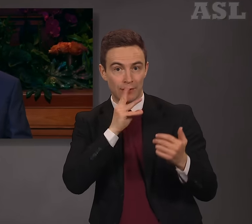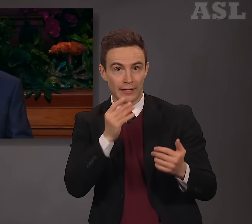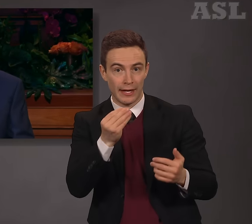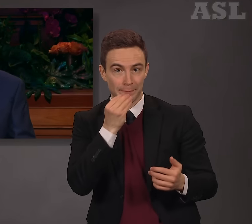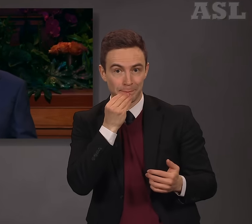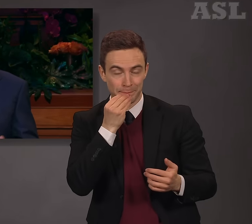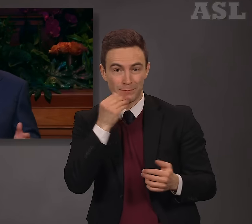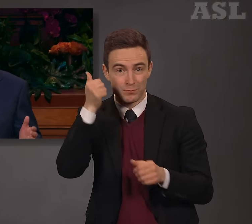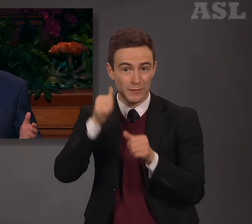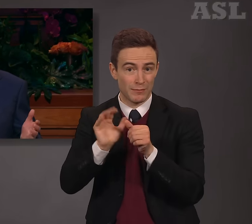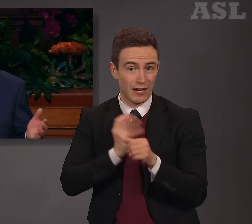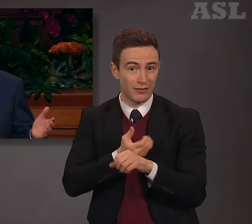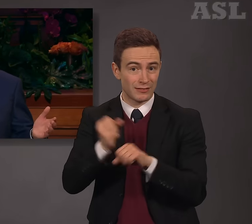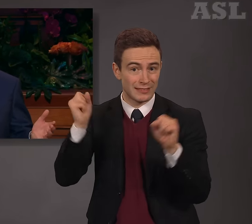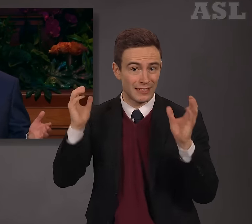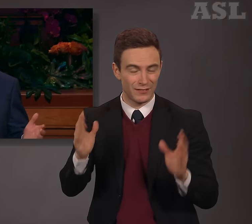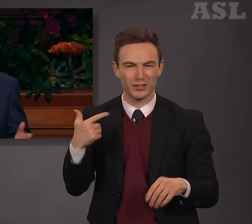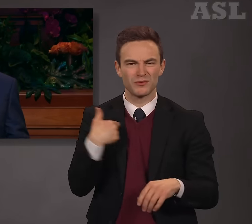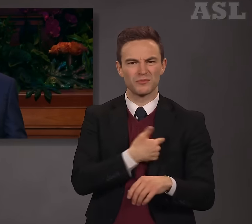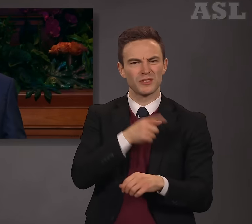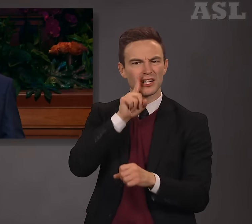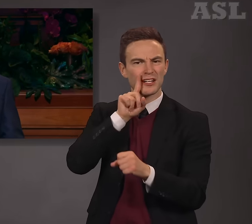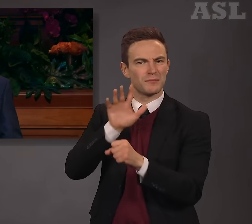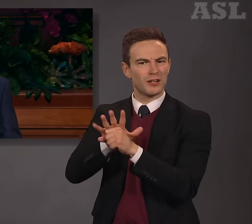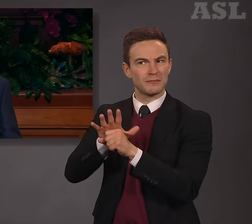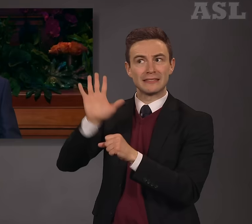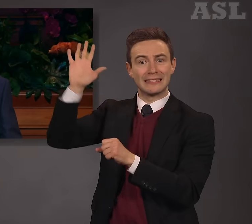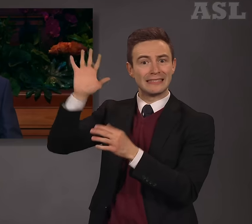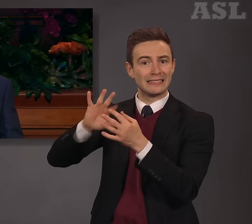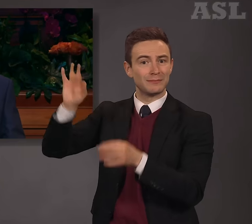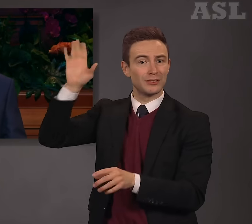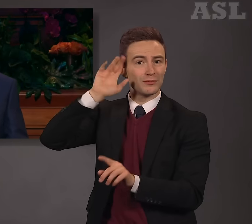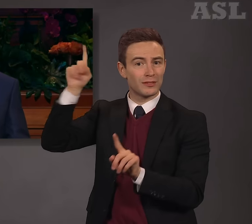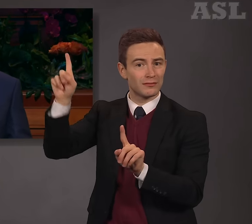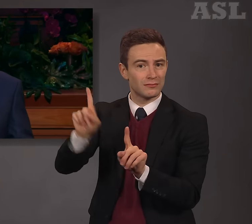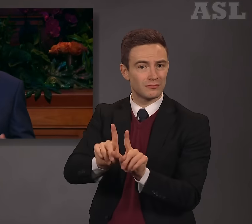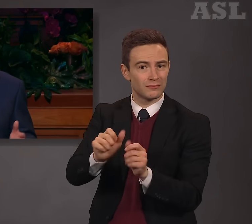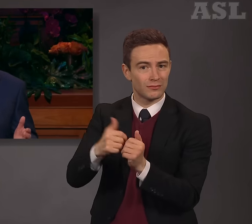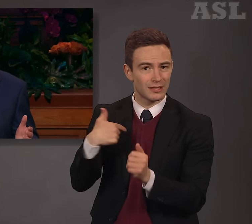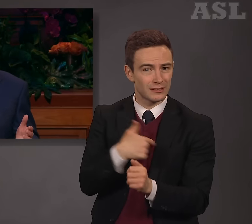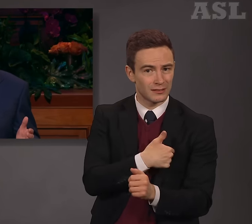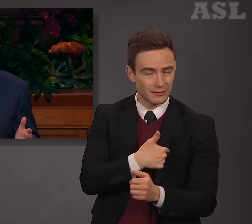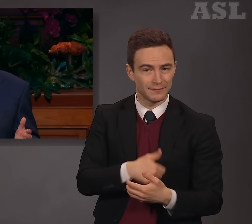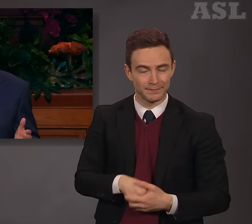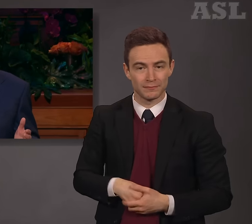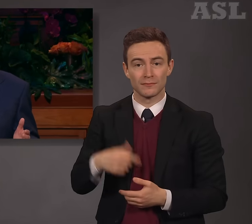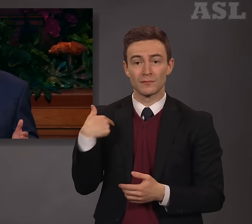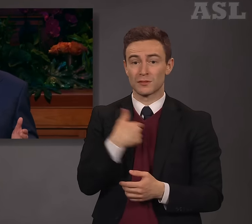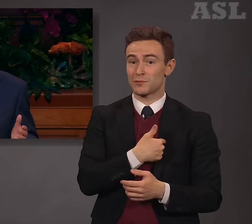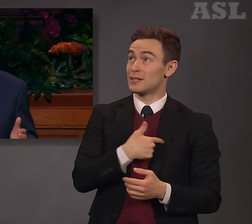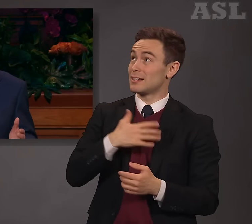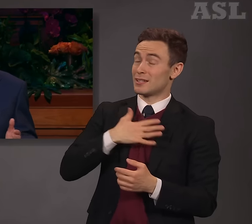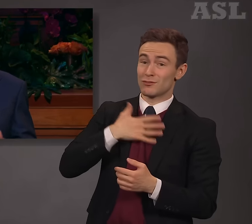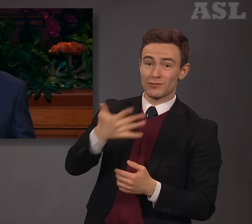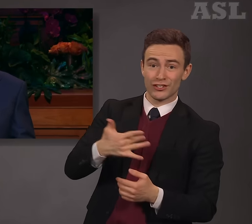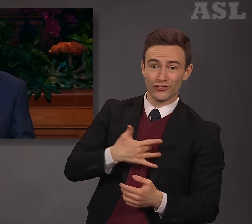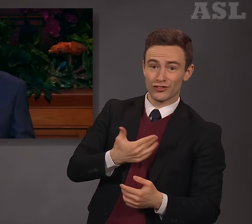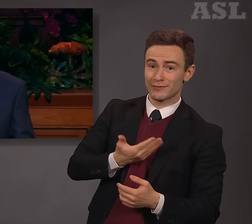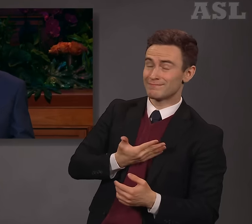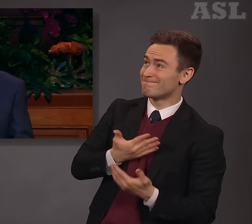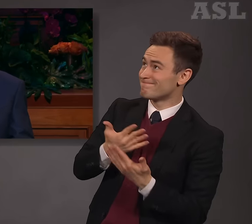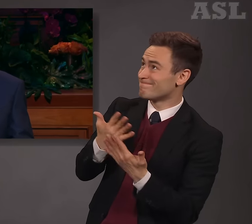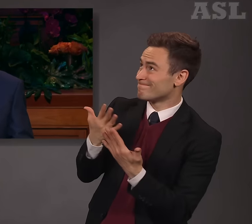Savior, we are promised His Spirit will always be with us. As we come with willing hearts to the house of the